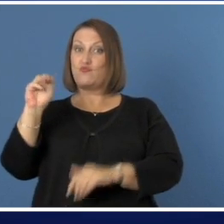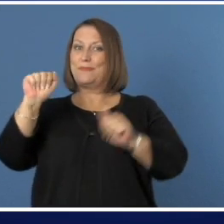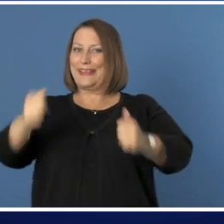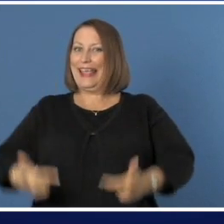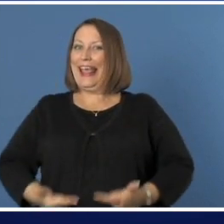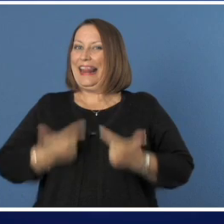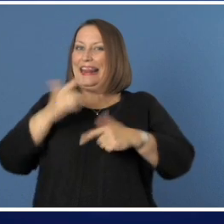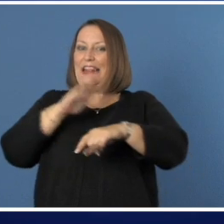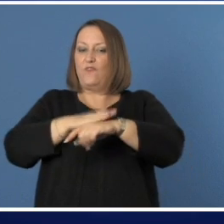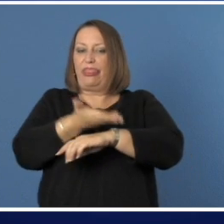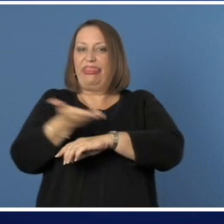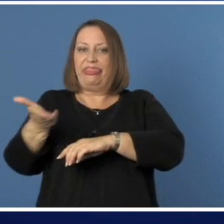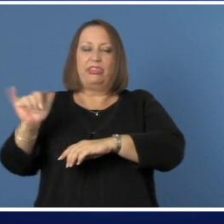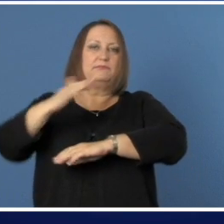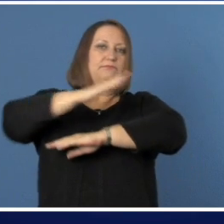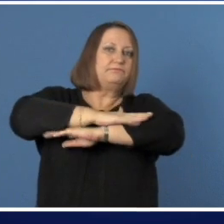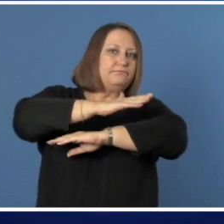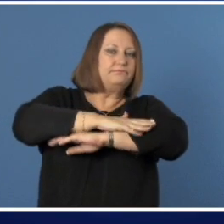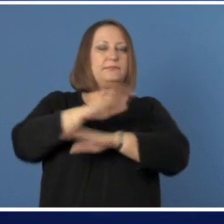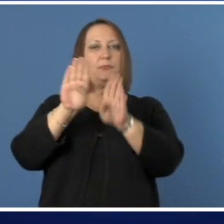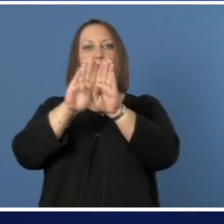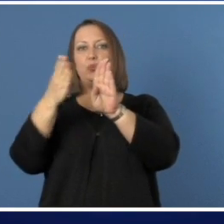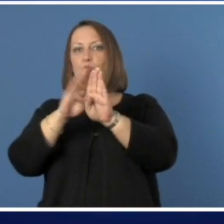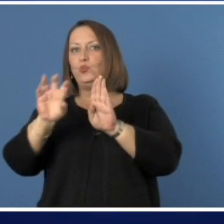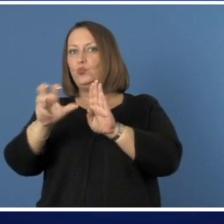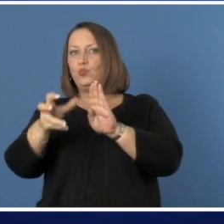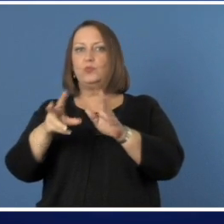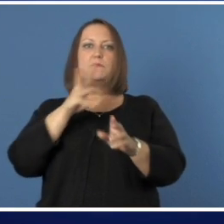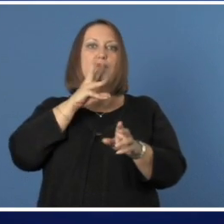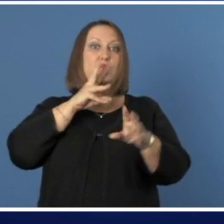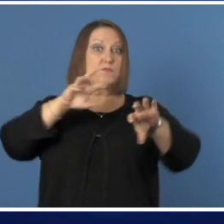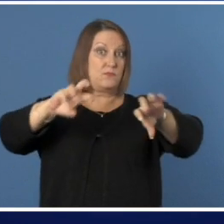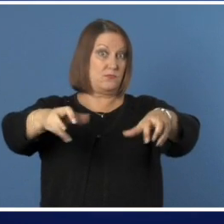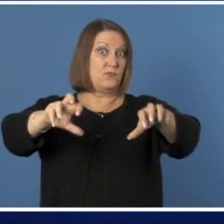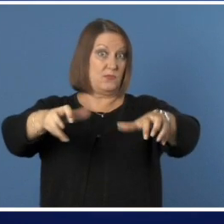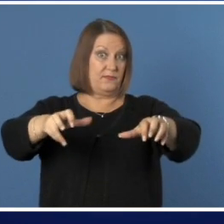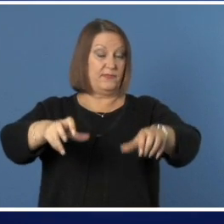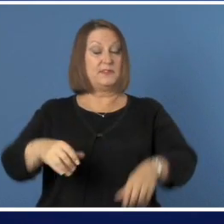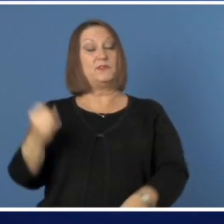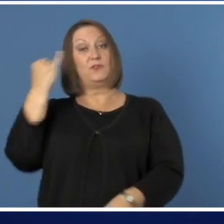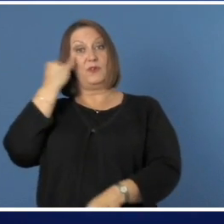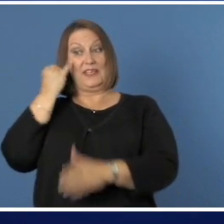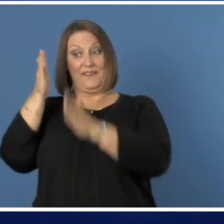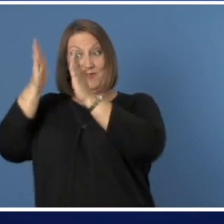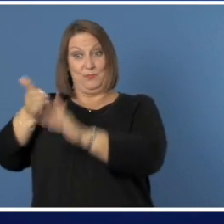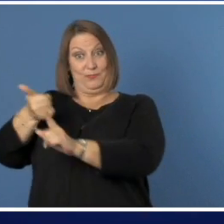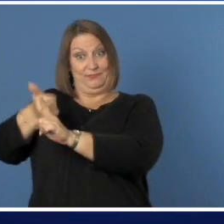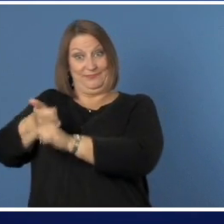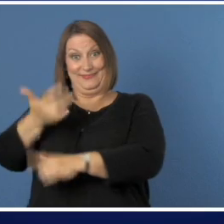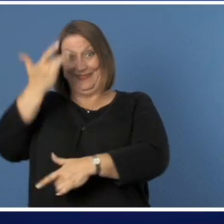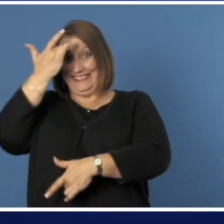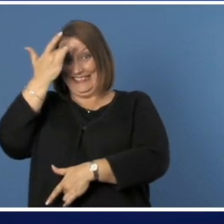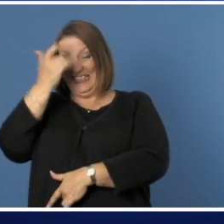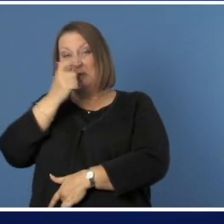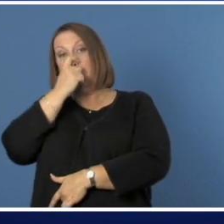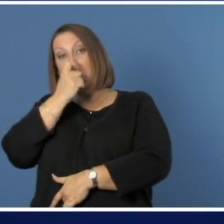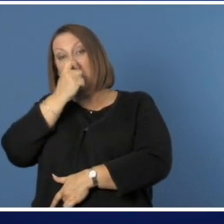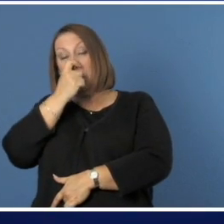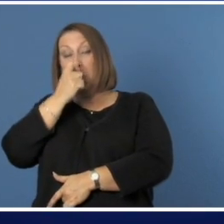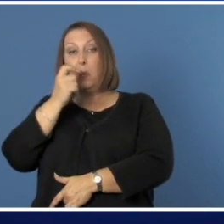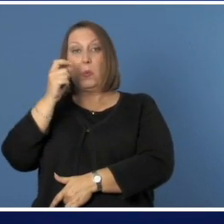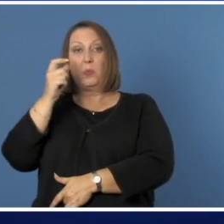Many germs can linger on an inanimate object, such as a tabletop, doorknob,